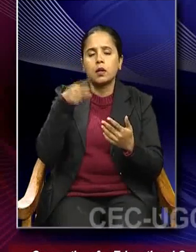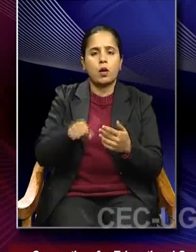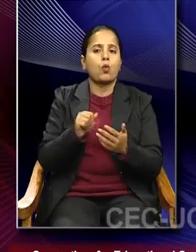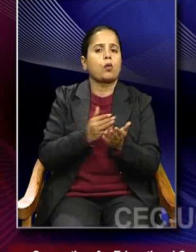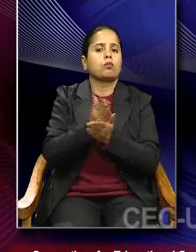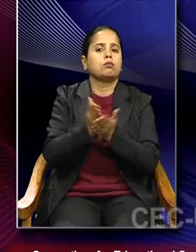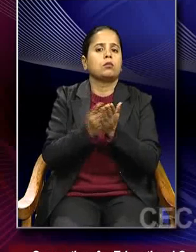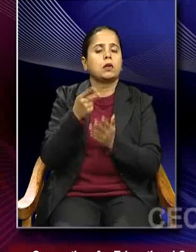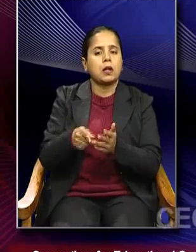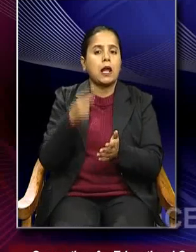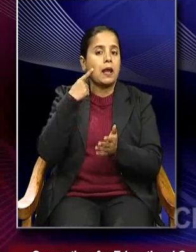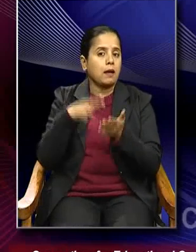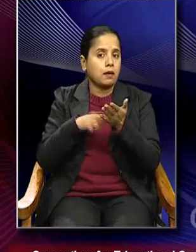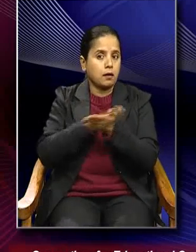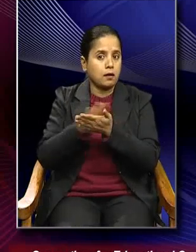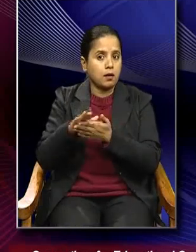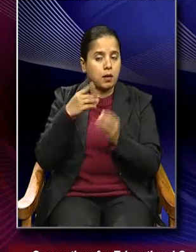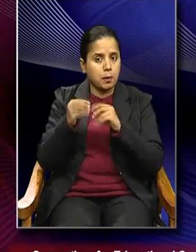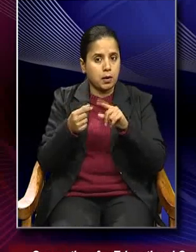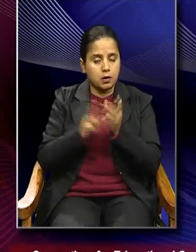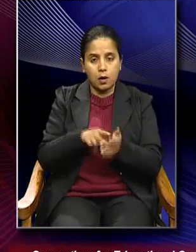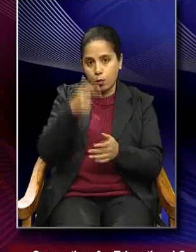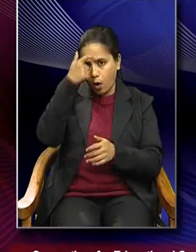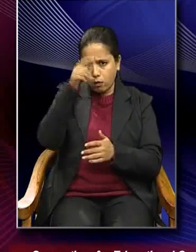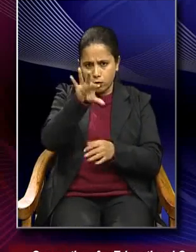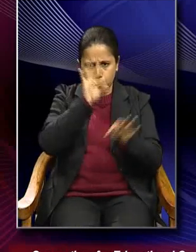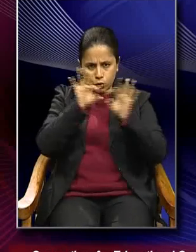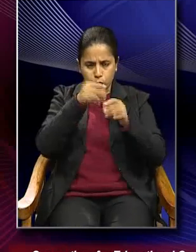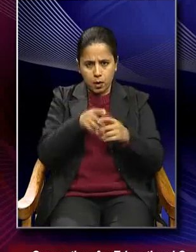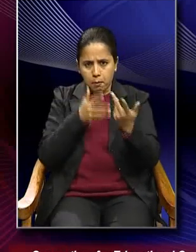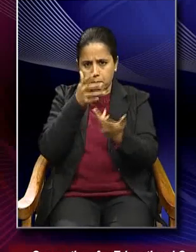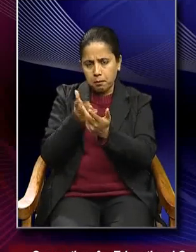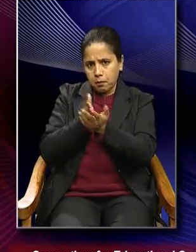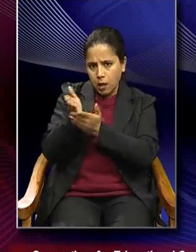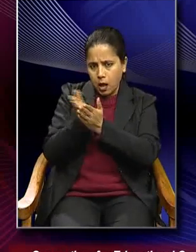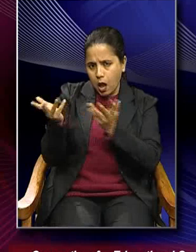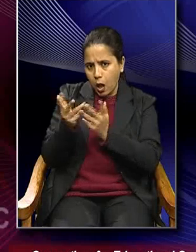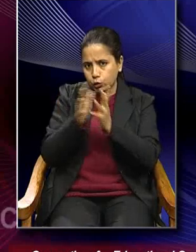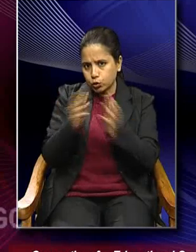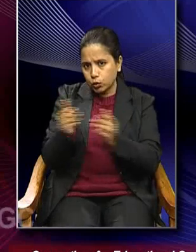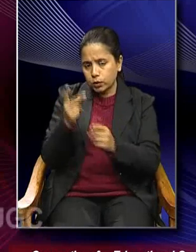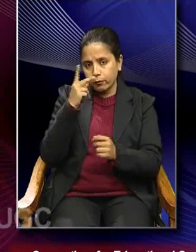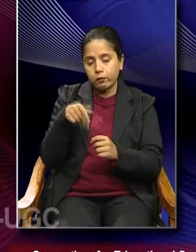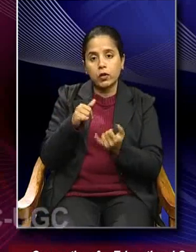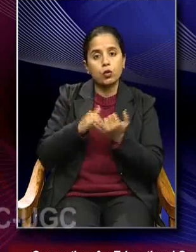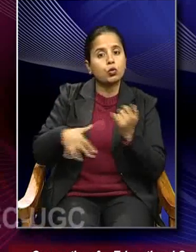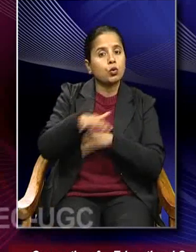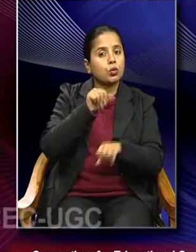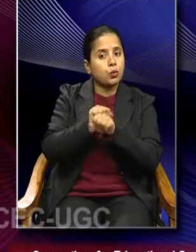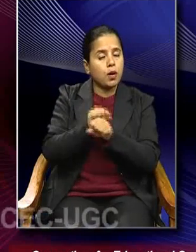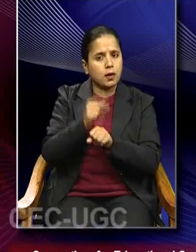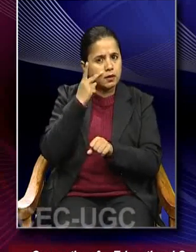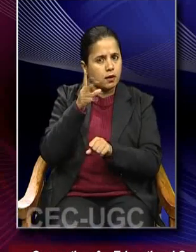inhibition. Problems are selected that fit the method. Sociological work